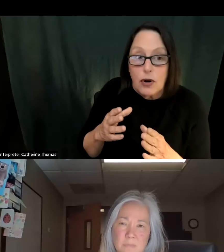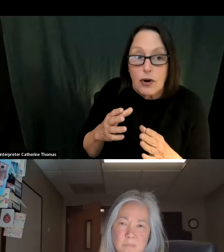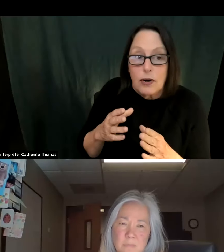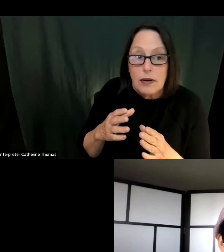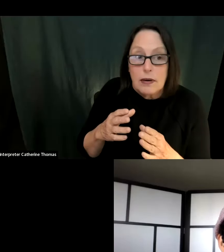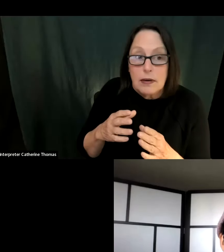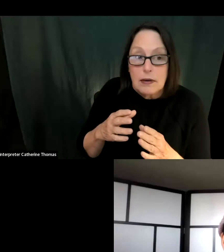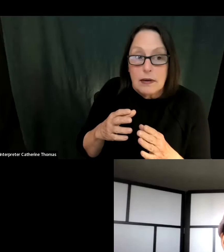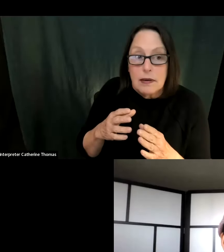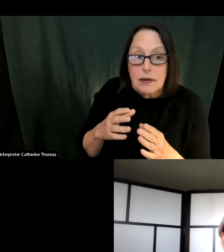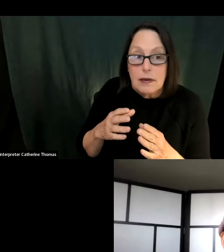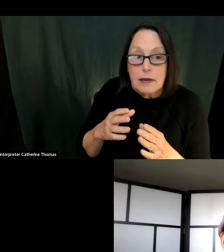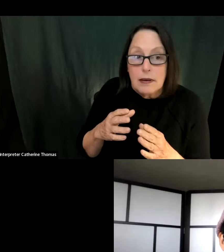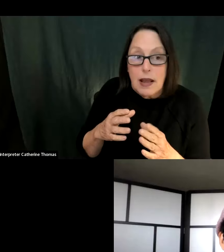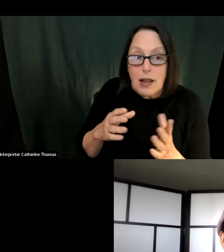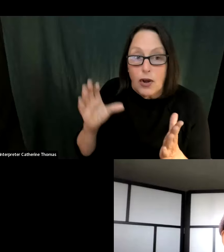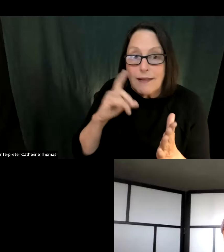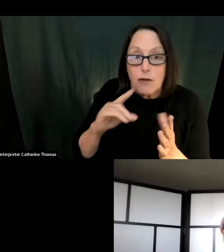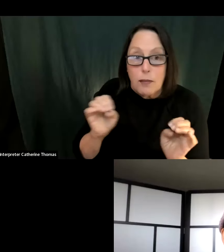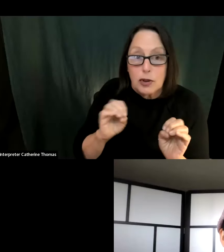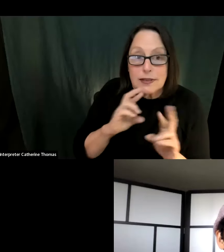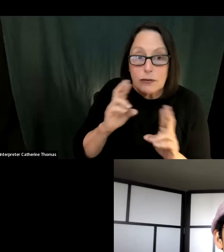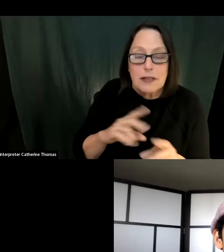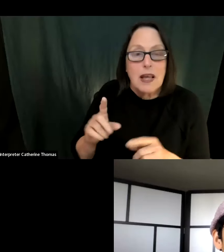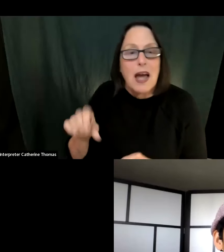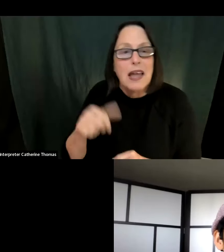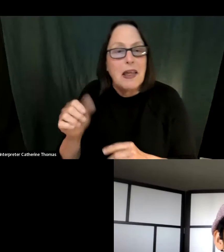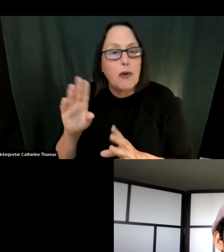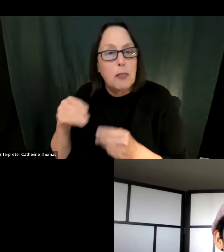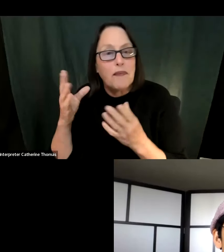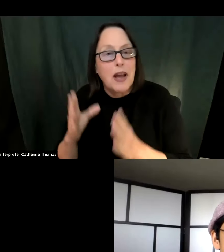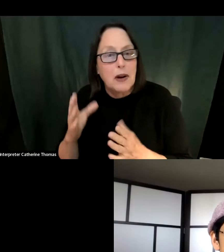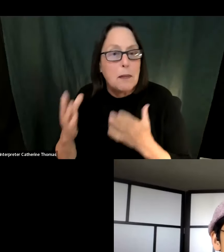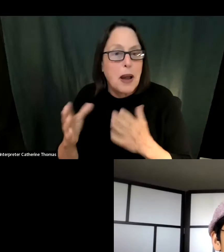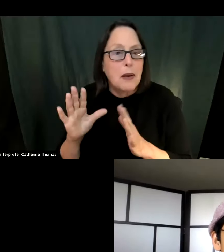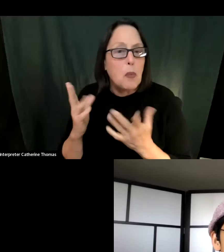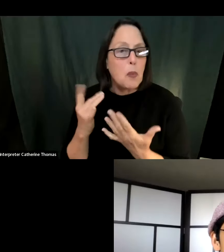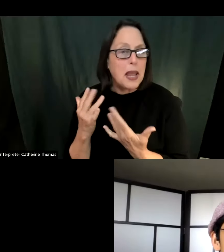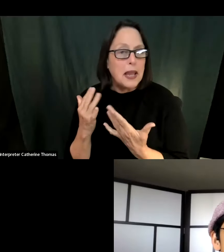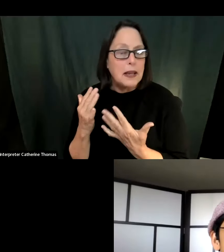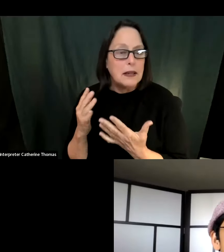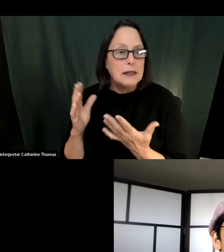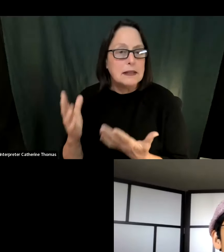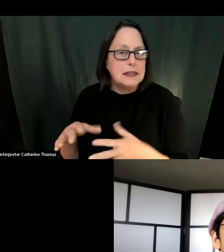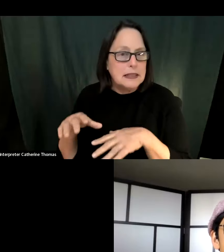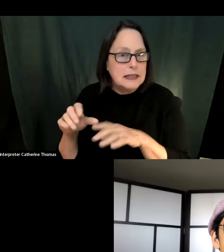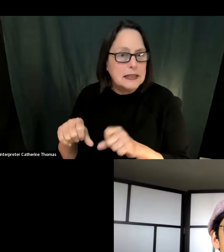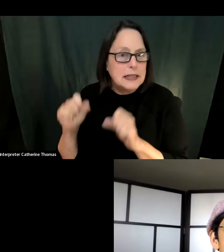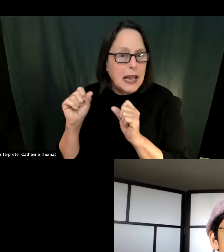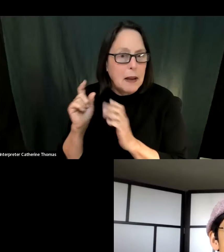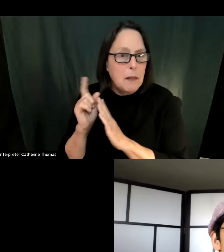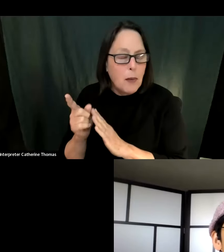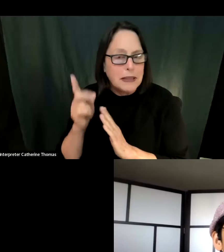that emergency response, where another provider might maybe take a beat and just take a moment to figure out